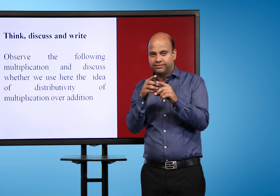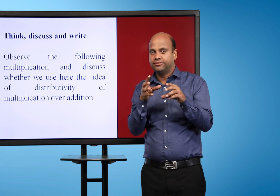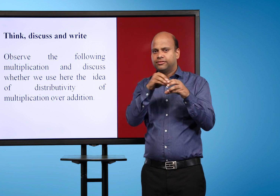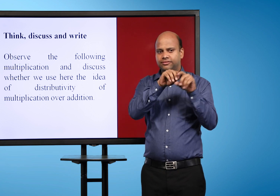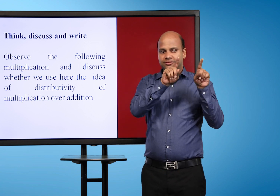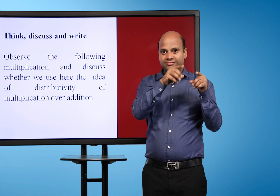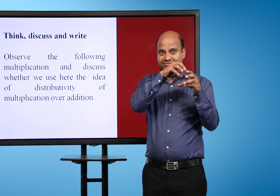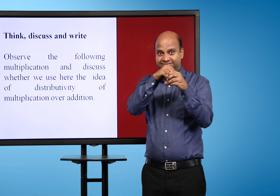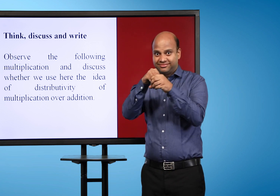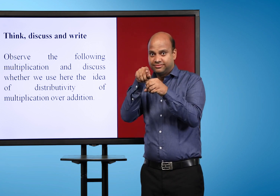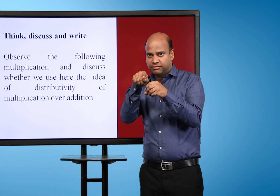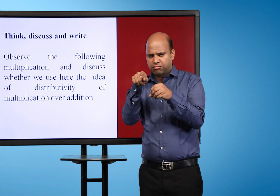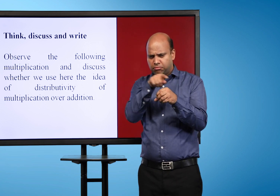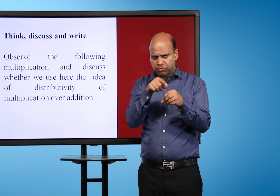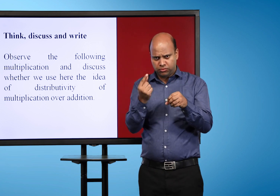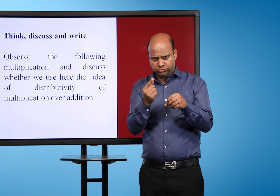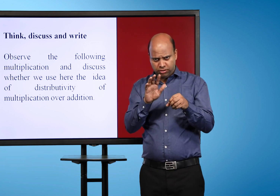over addition.